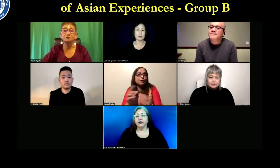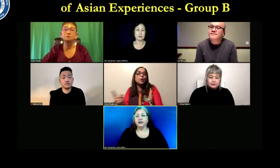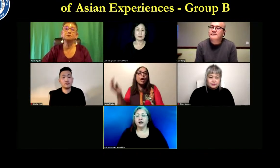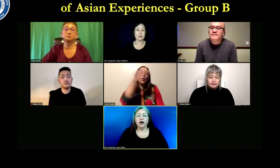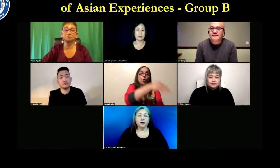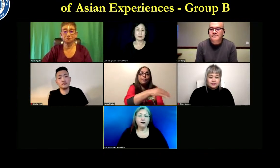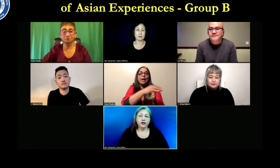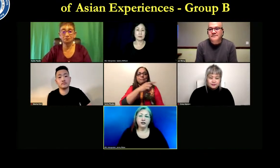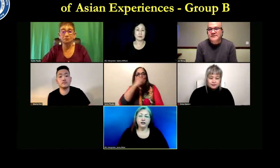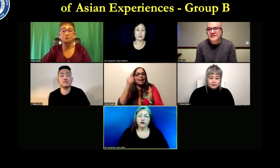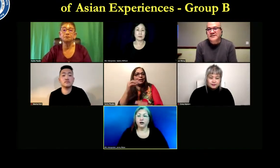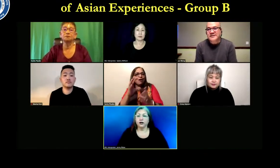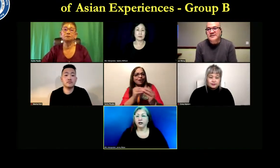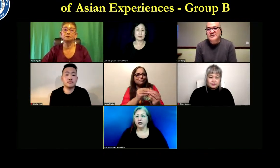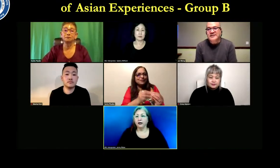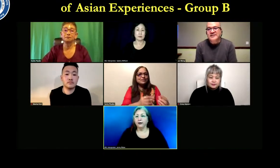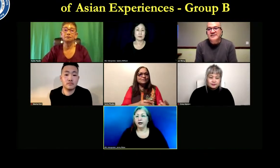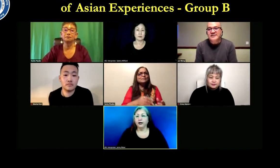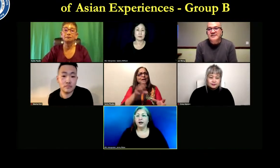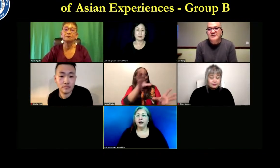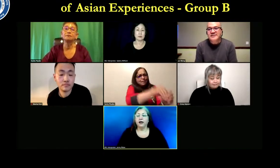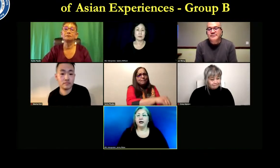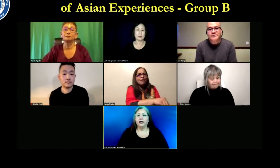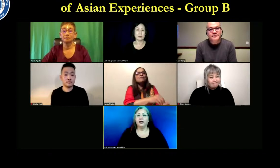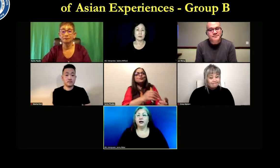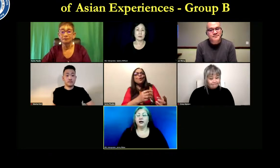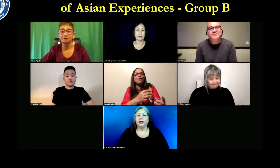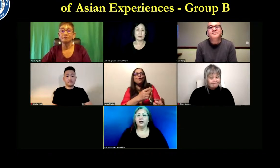if there's a conference or a club.